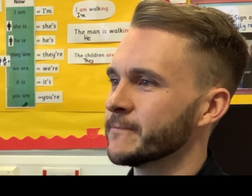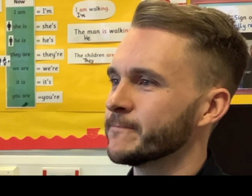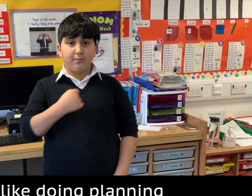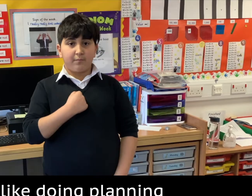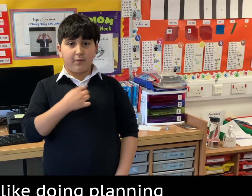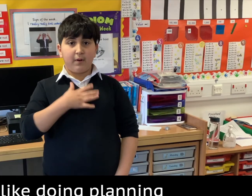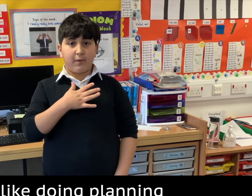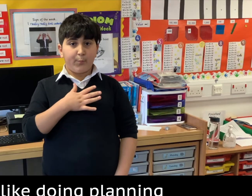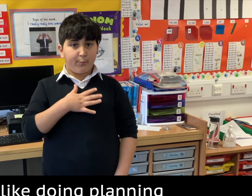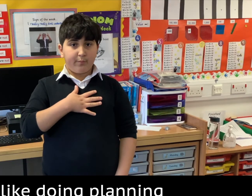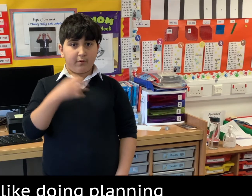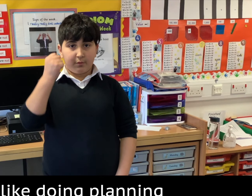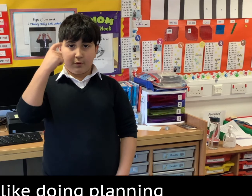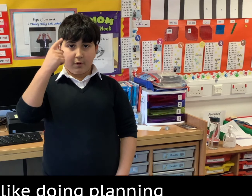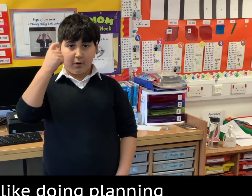awareness.